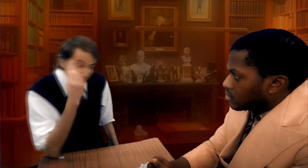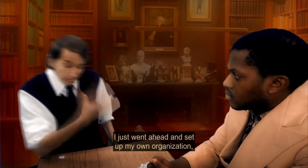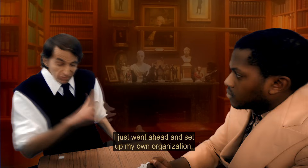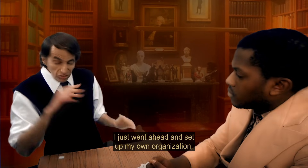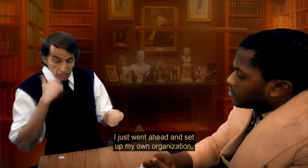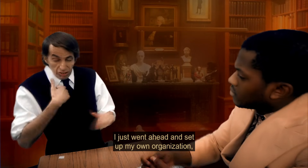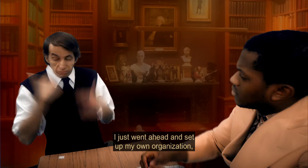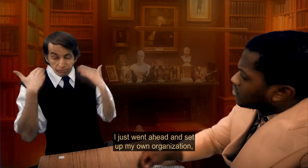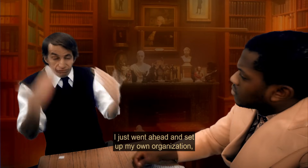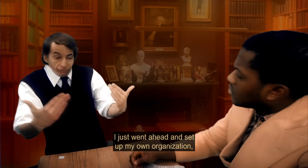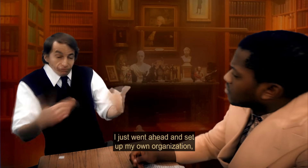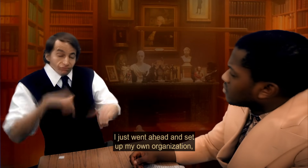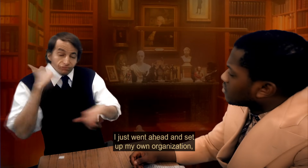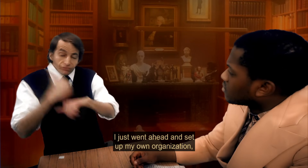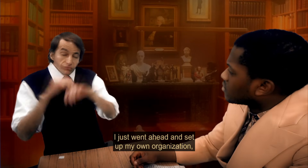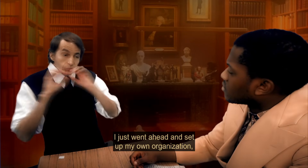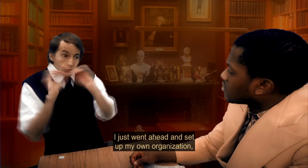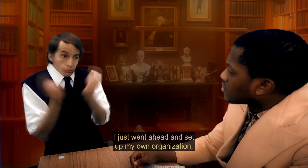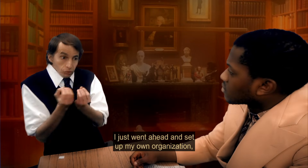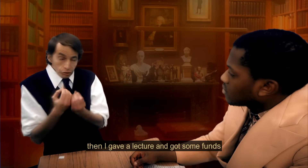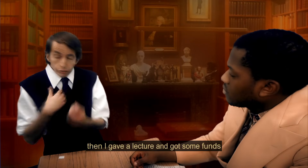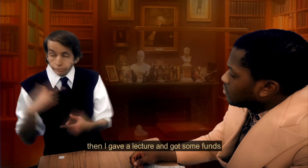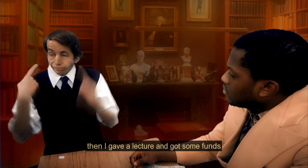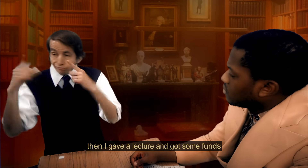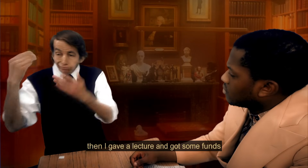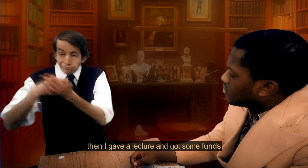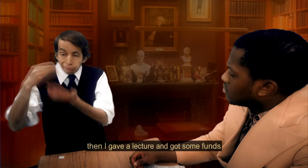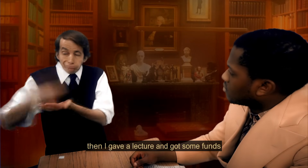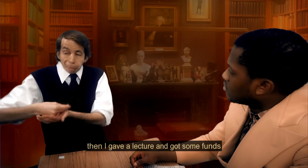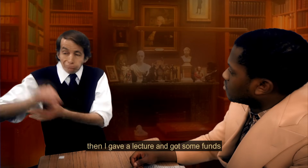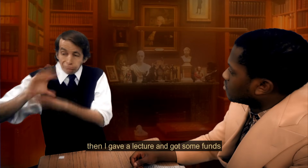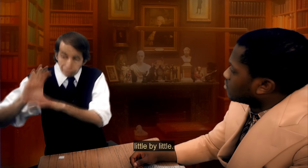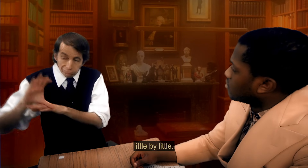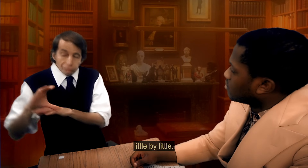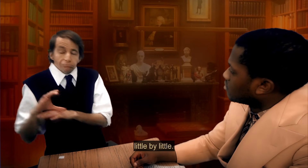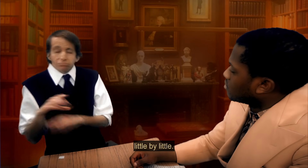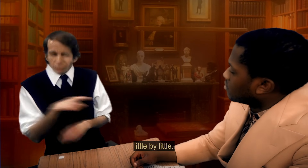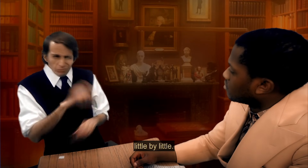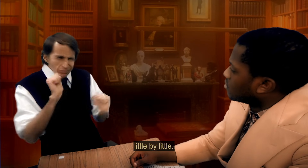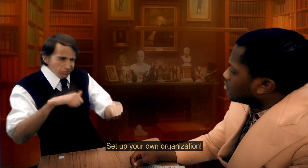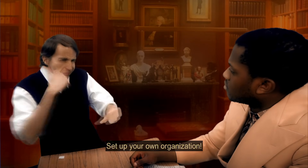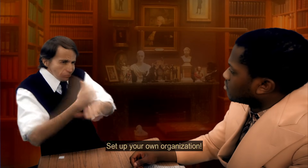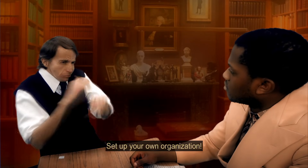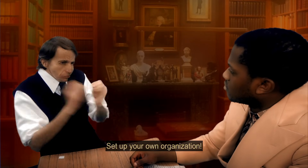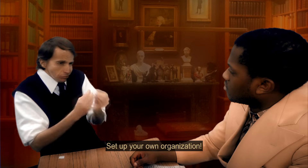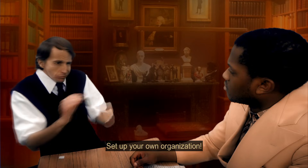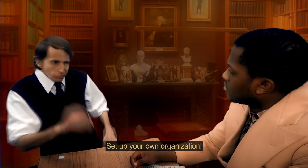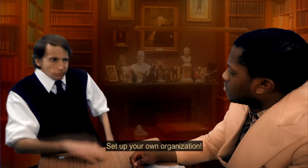I just went ahead and set up my own organization. Then I gave a lecture and got some funds little by little. Set up your own